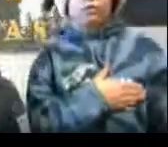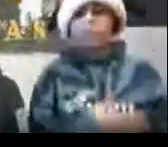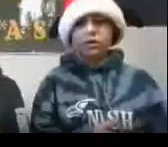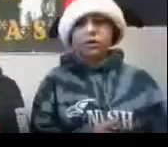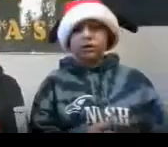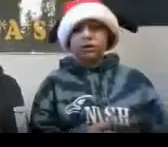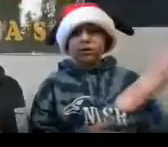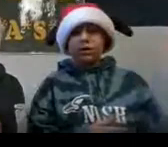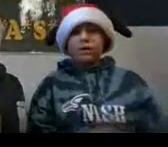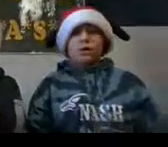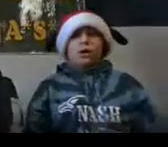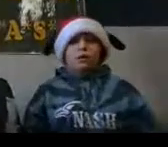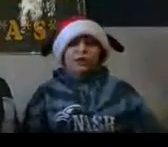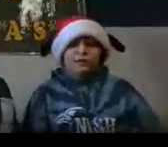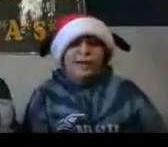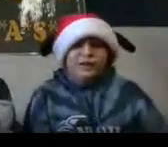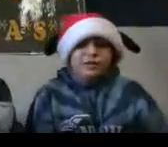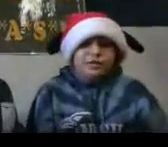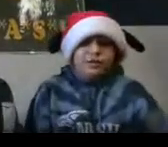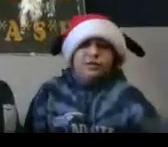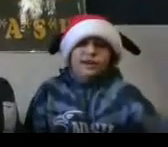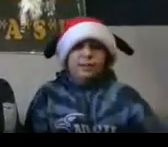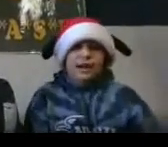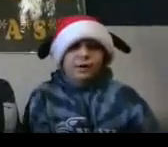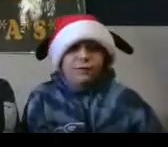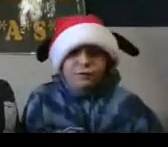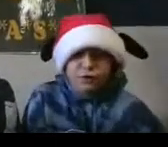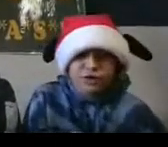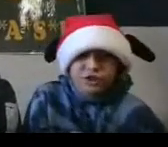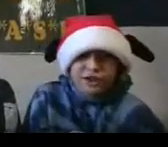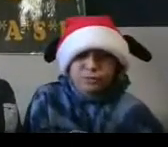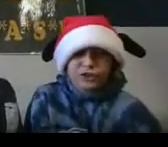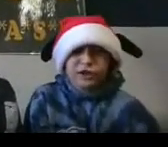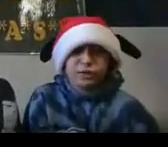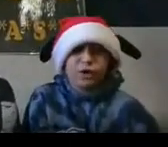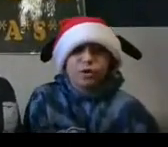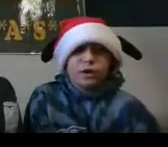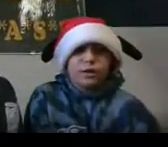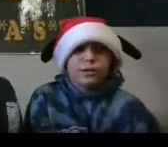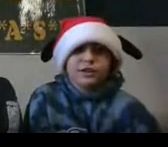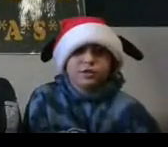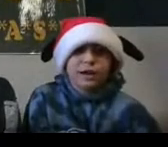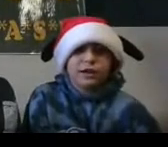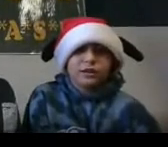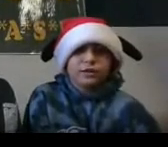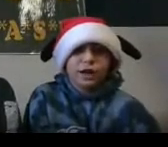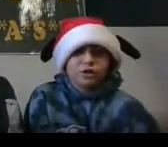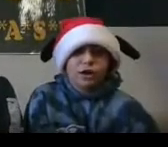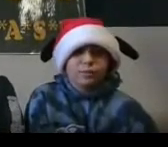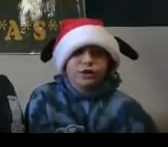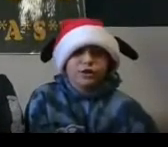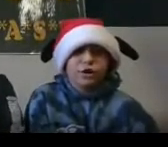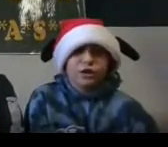now be seated. Lunch menu. Today we have oven roasted chicken with dinner roll, pizza square,